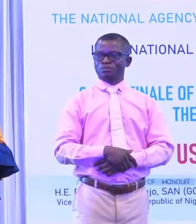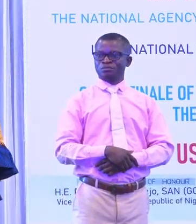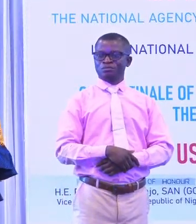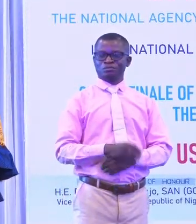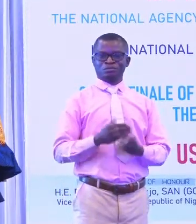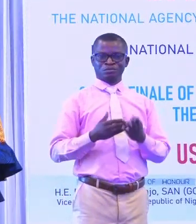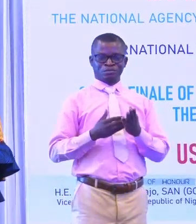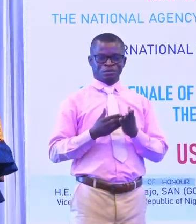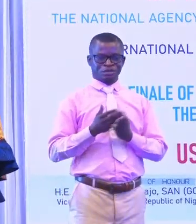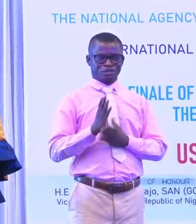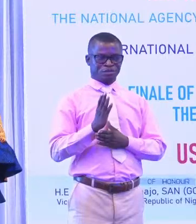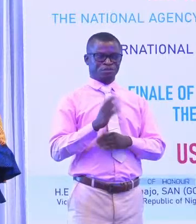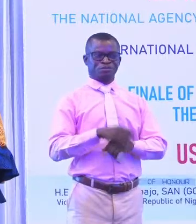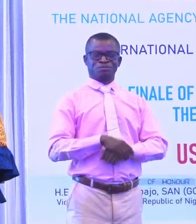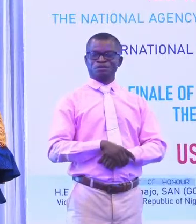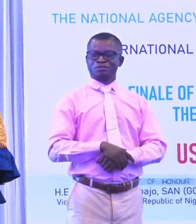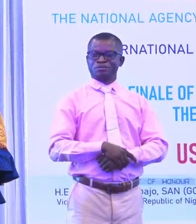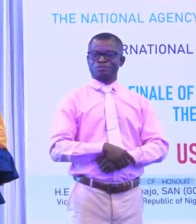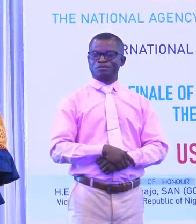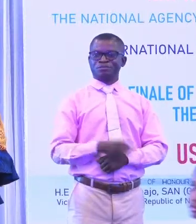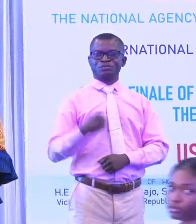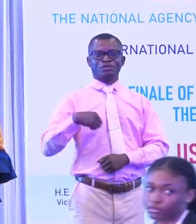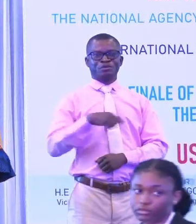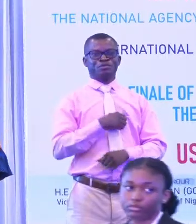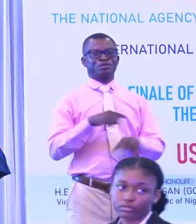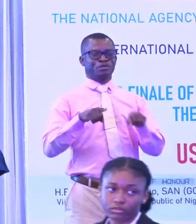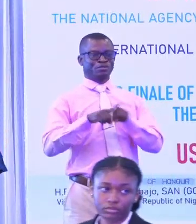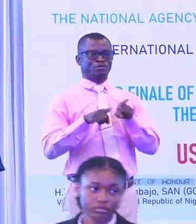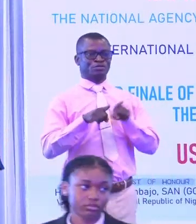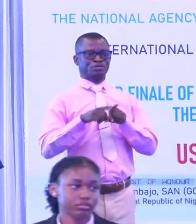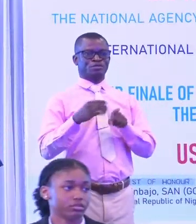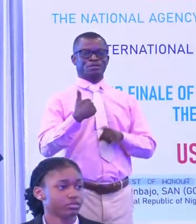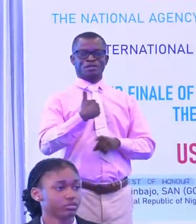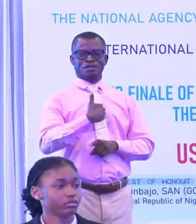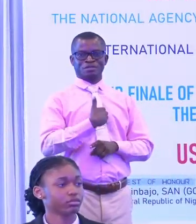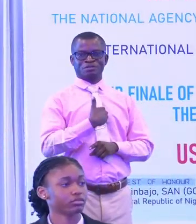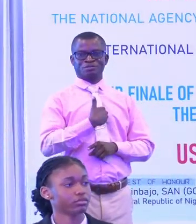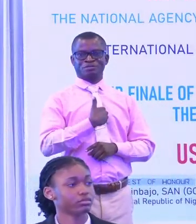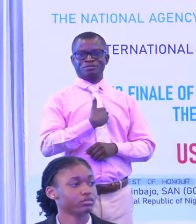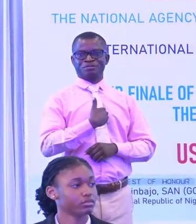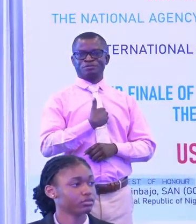All right. We also have